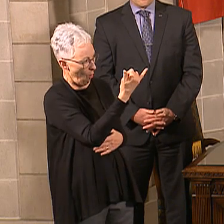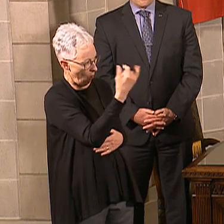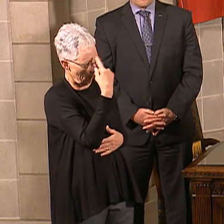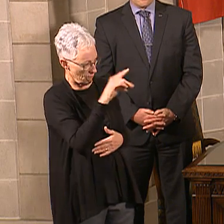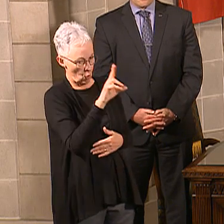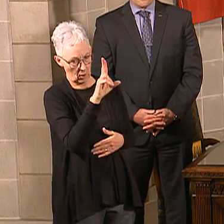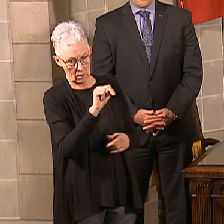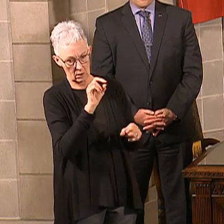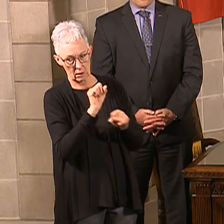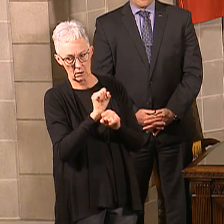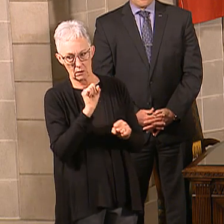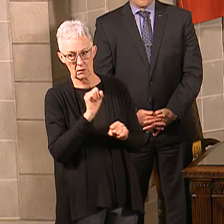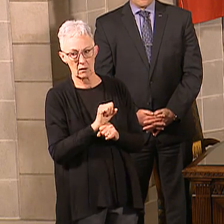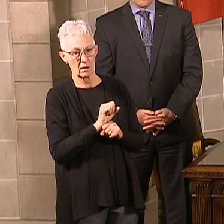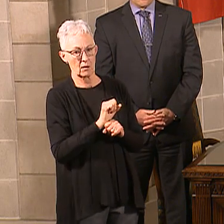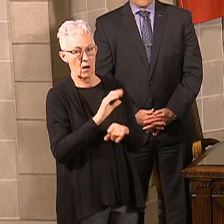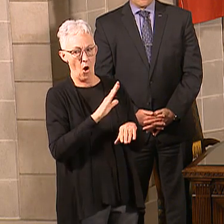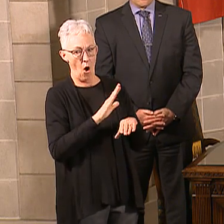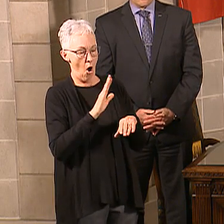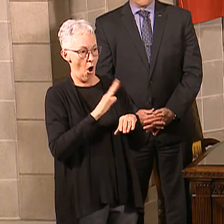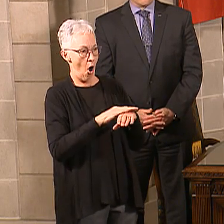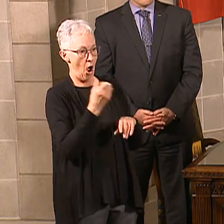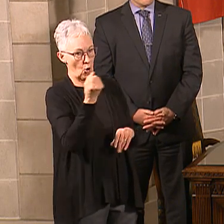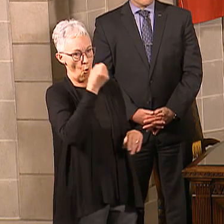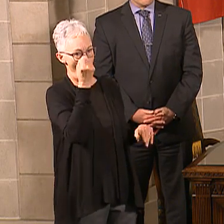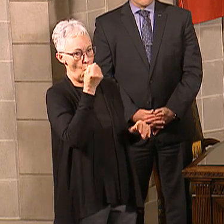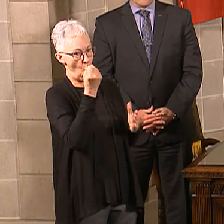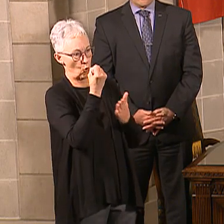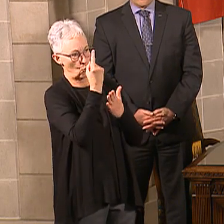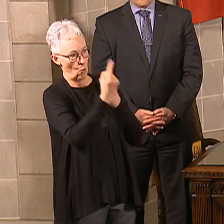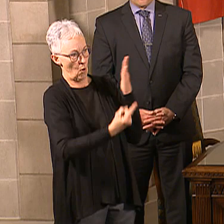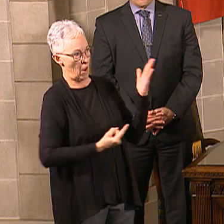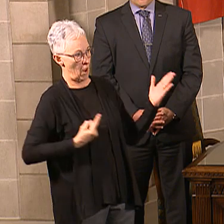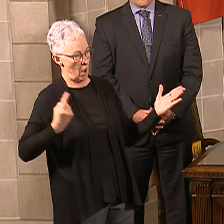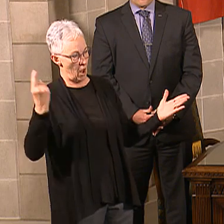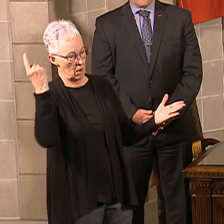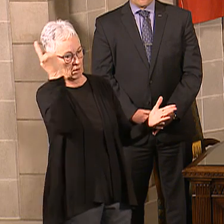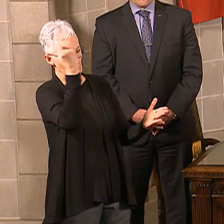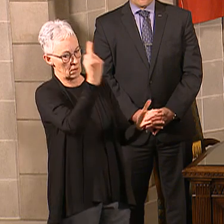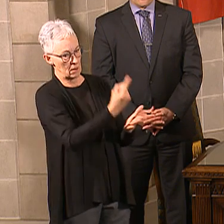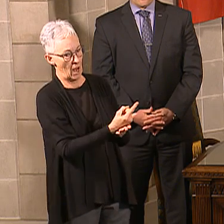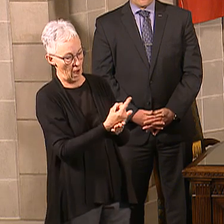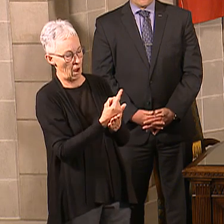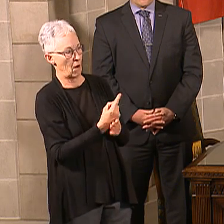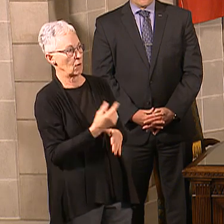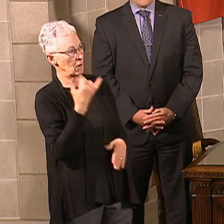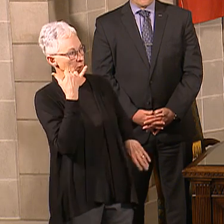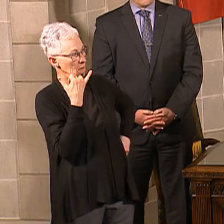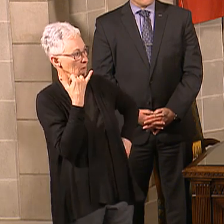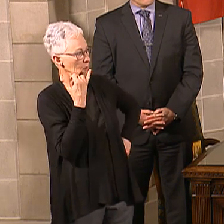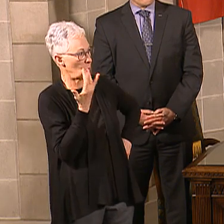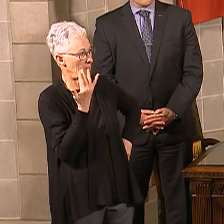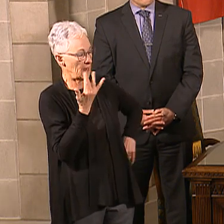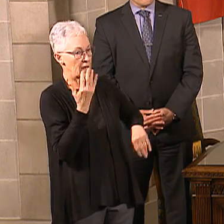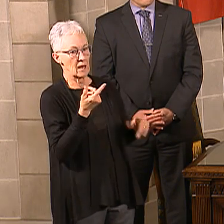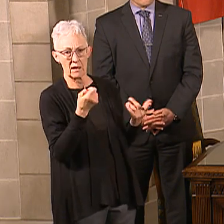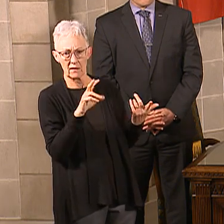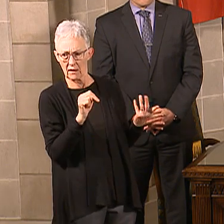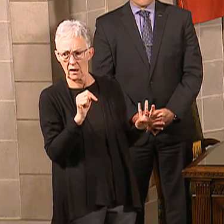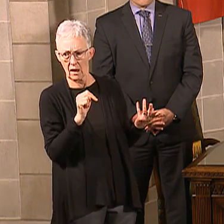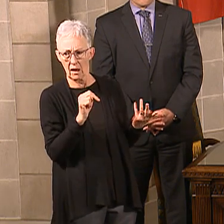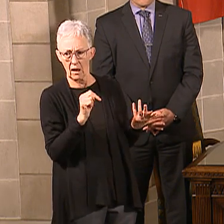phone got disconnected. They called again, they were on hold another hour. Is there a problem with their phone